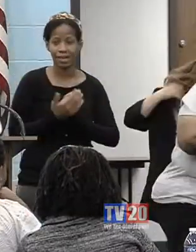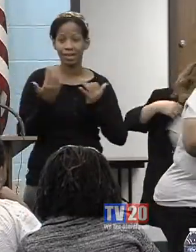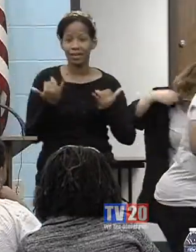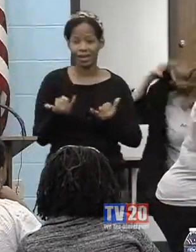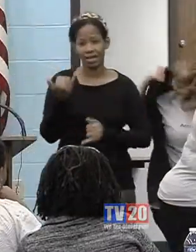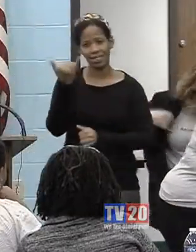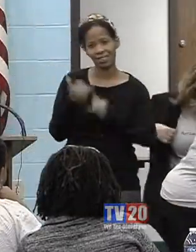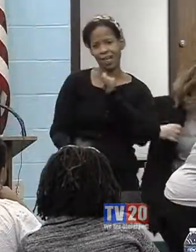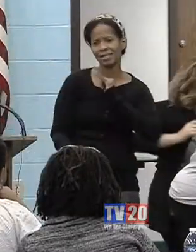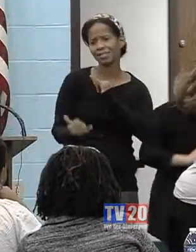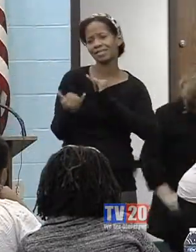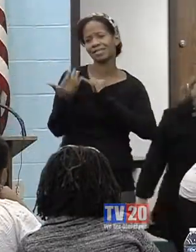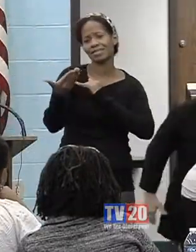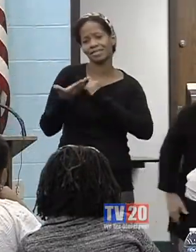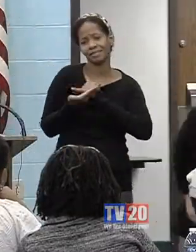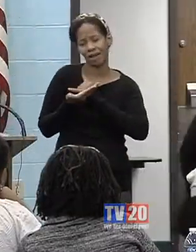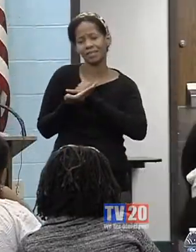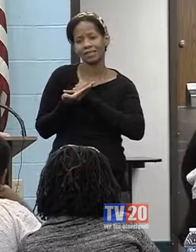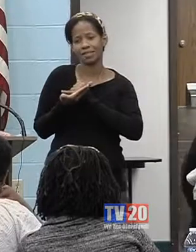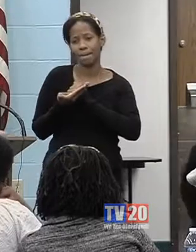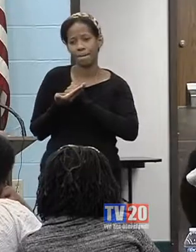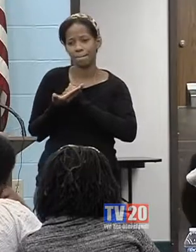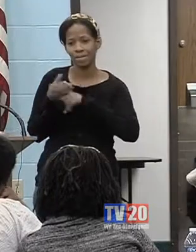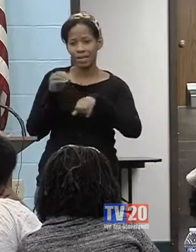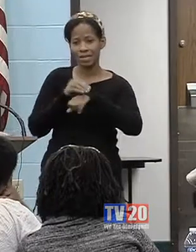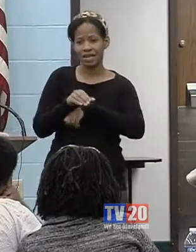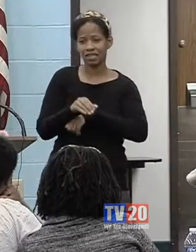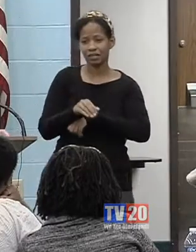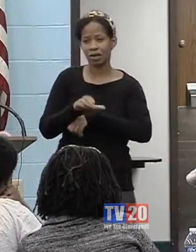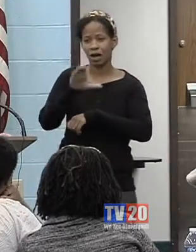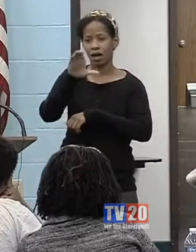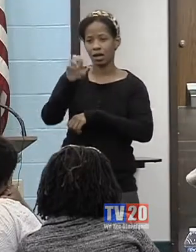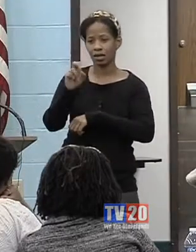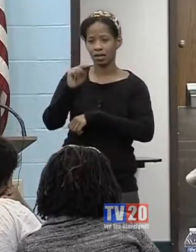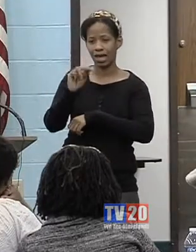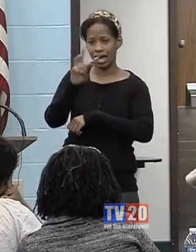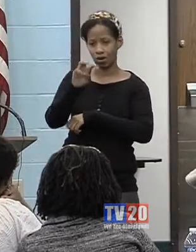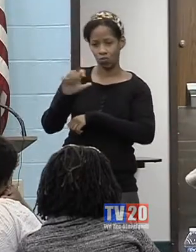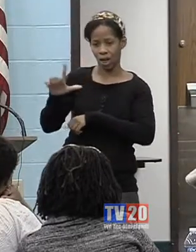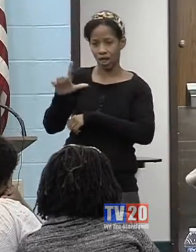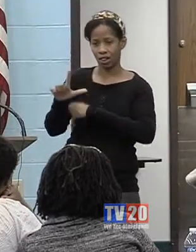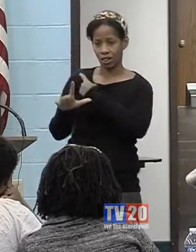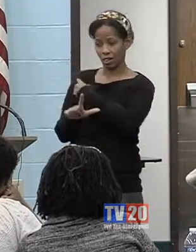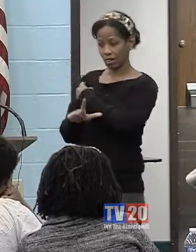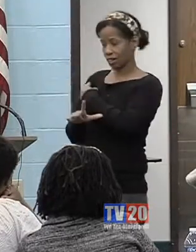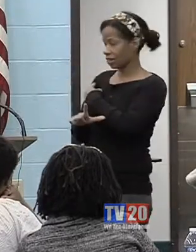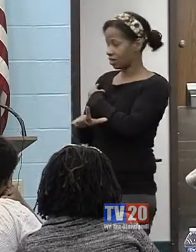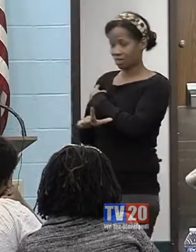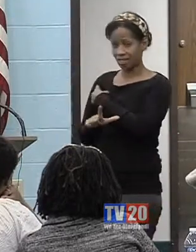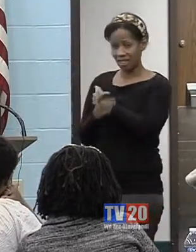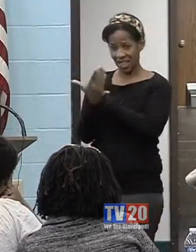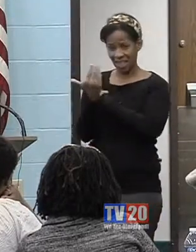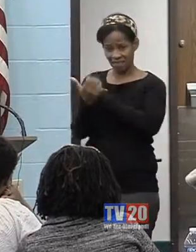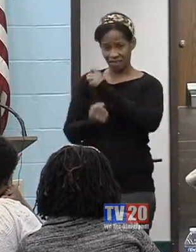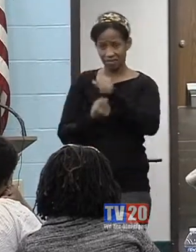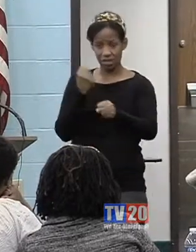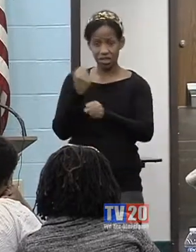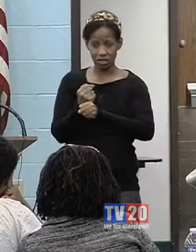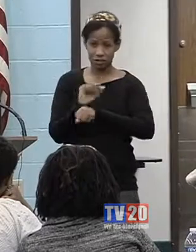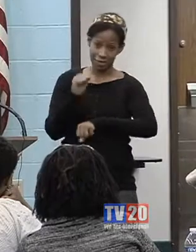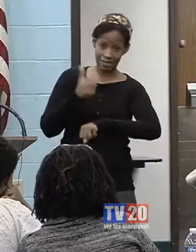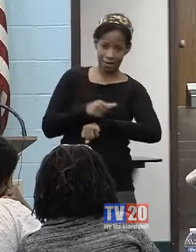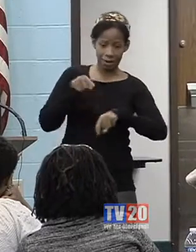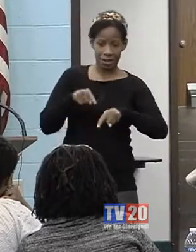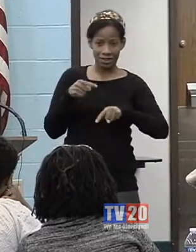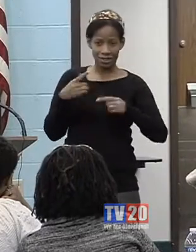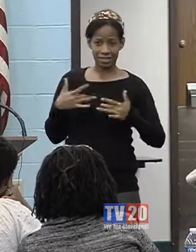time, I'd like to invite forward Councilman Kevin Conwell. 15 years ago, he initiated this event.